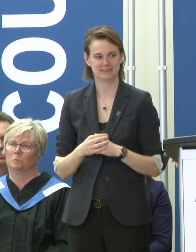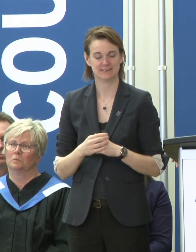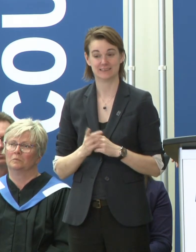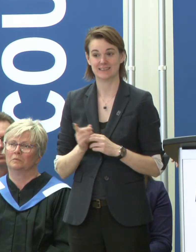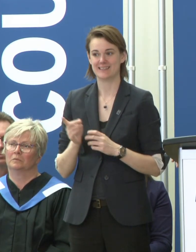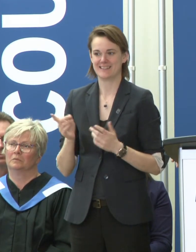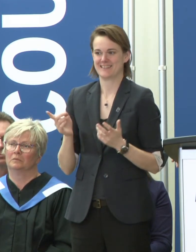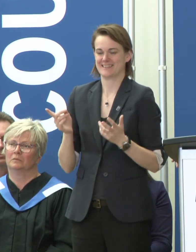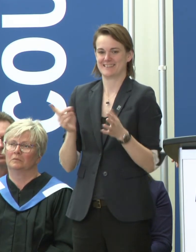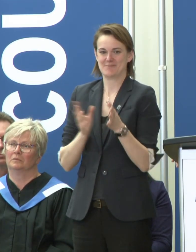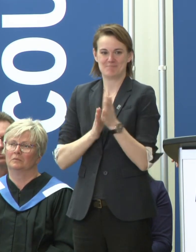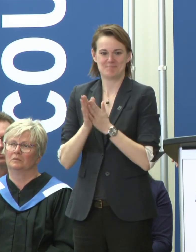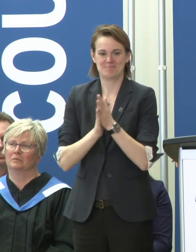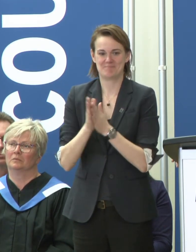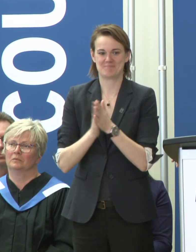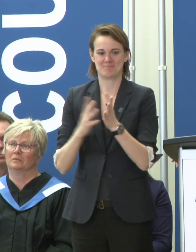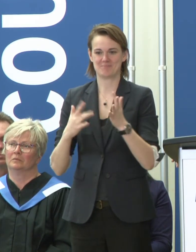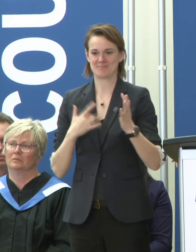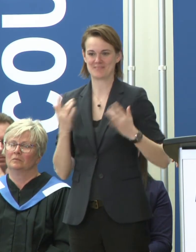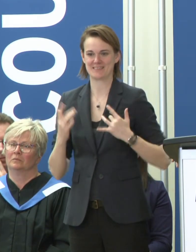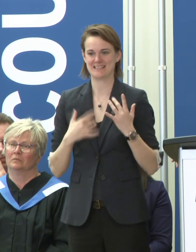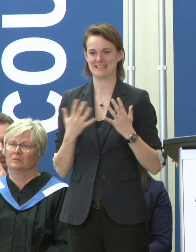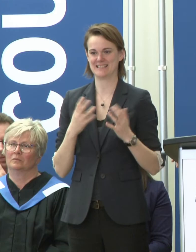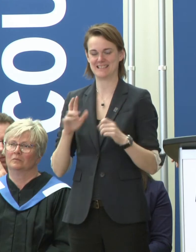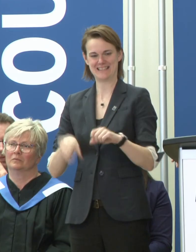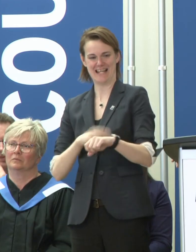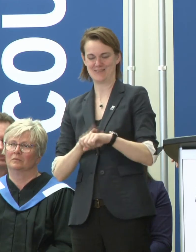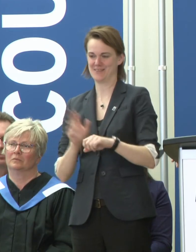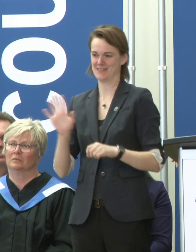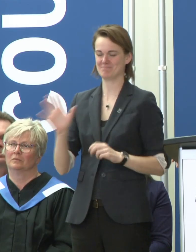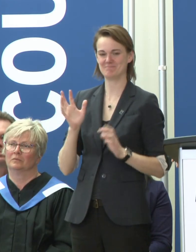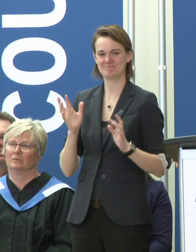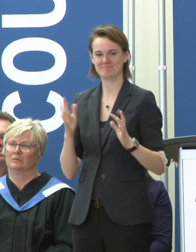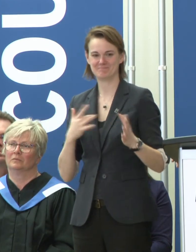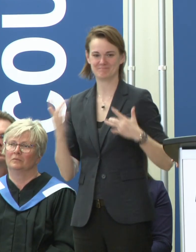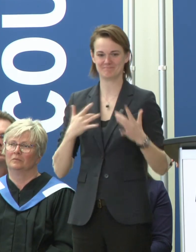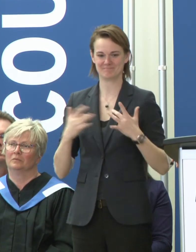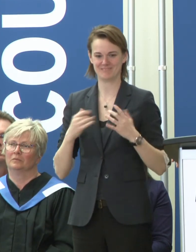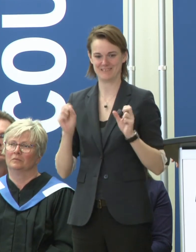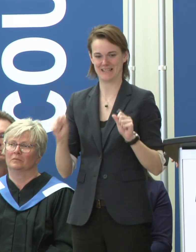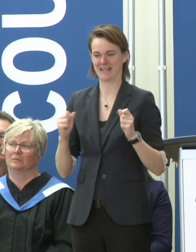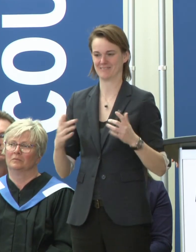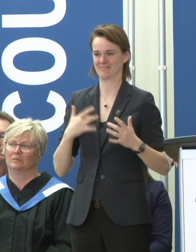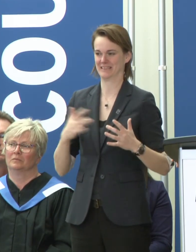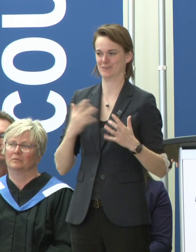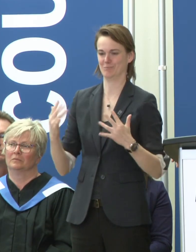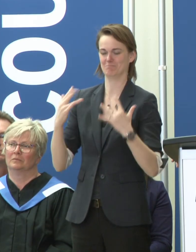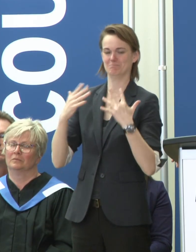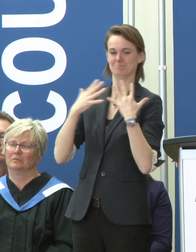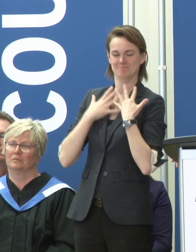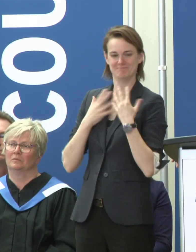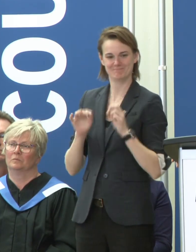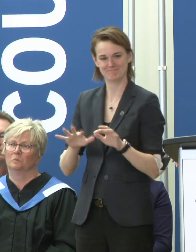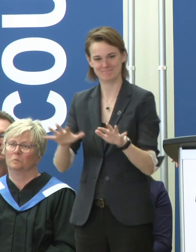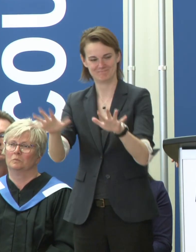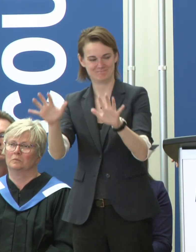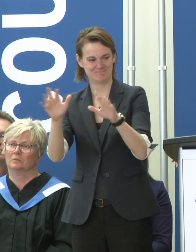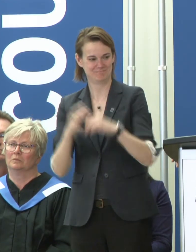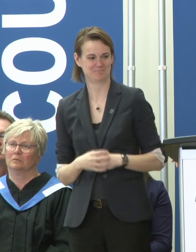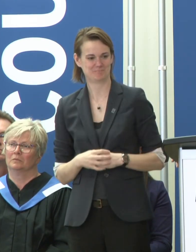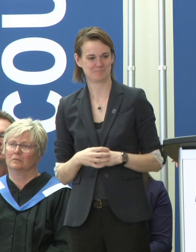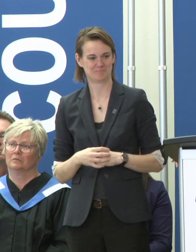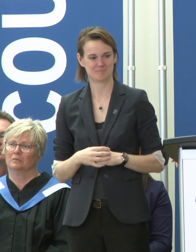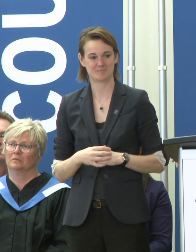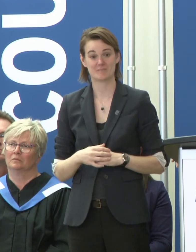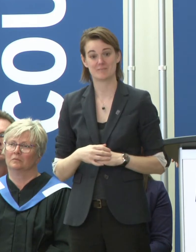with enthusiasm as she speaks and who has a natural vibrancy that radiates, and as someone in whose